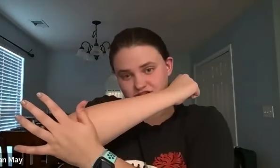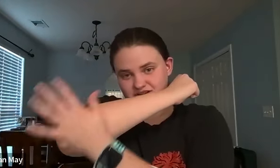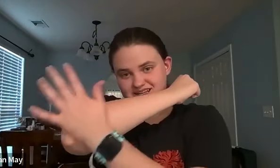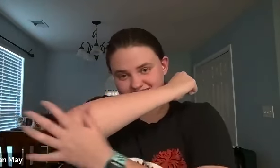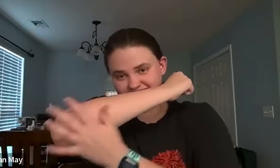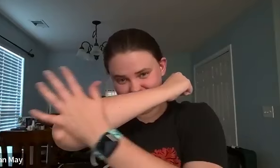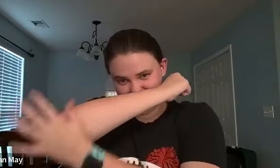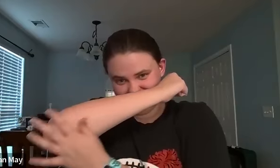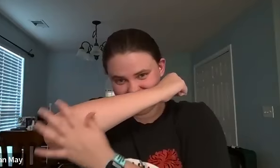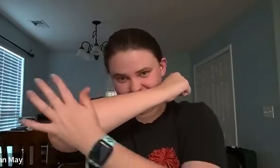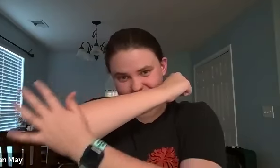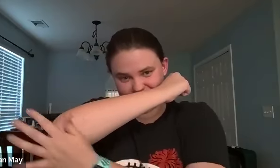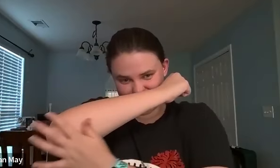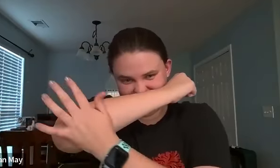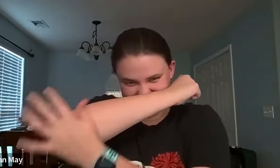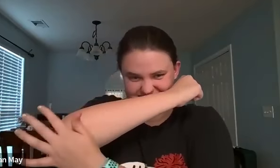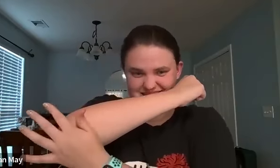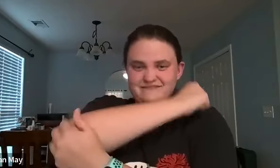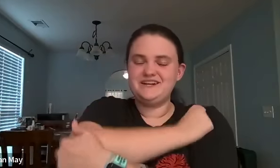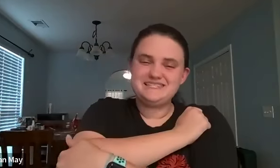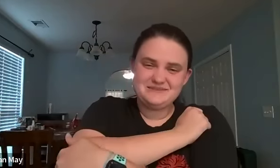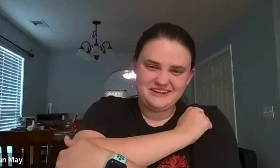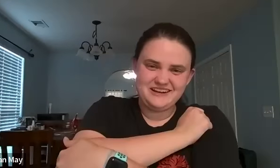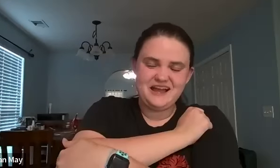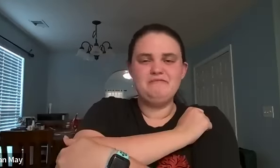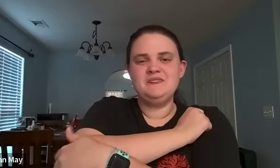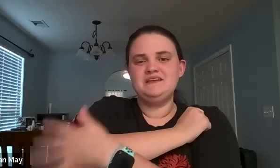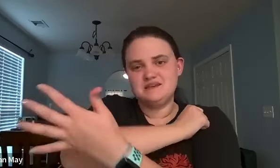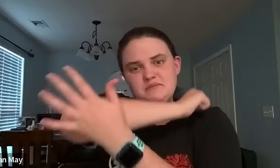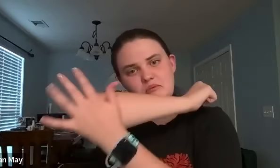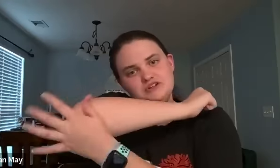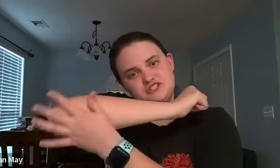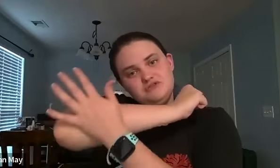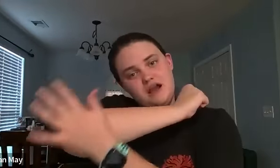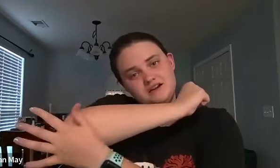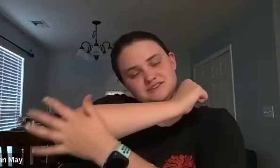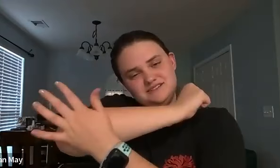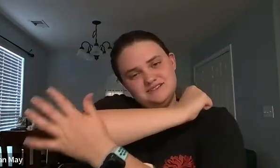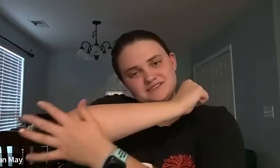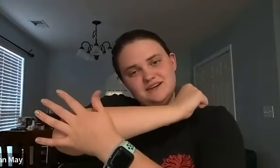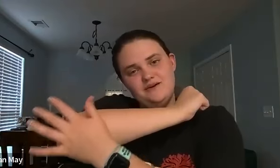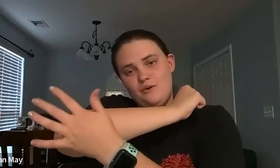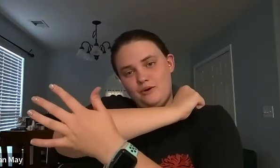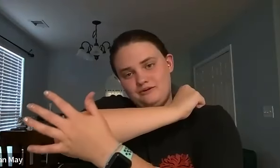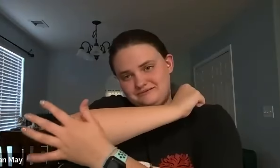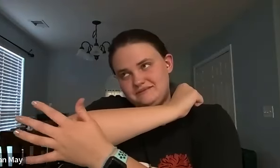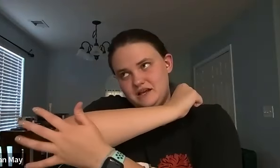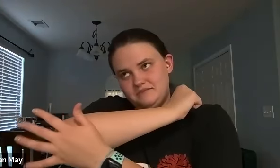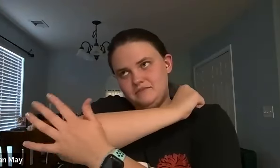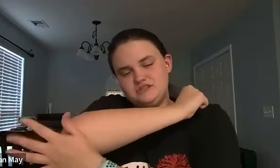Country is country. You go in a circle. Very similar. Some people will just do crackers, or most of the